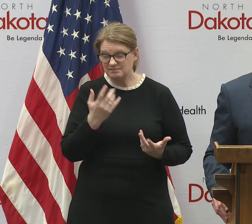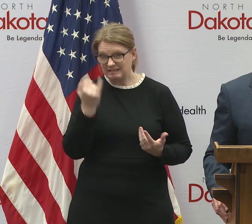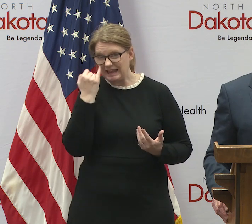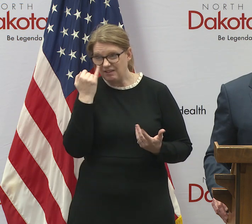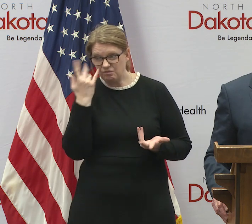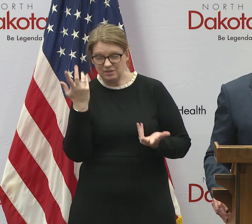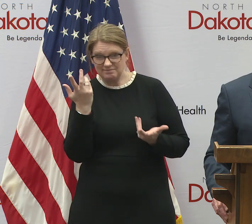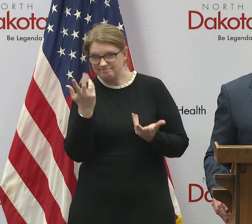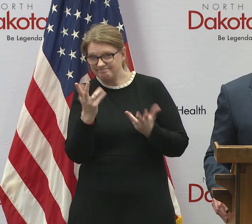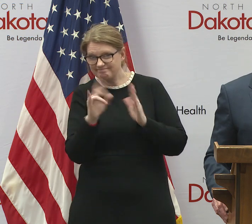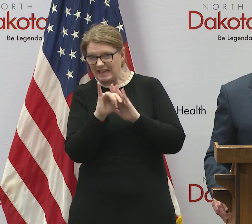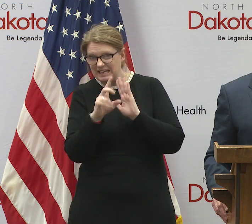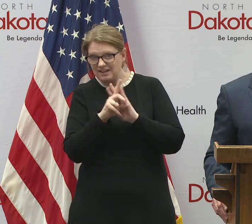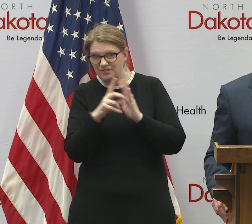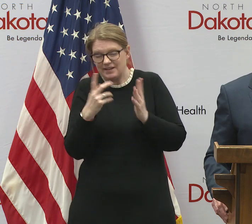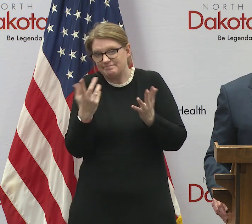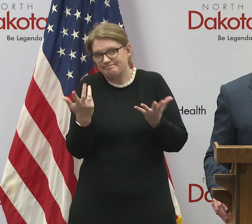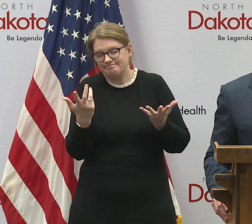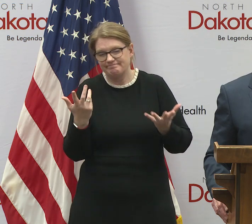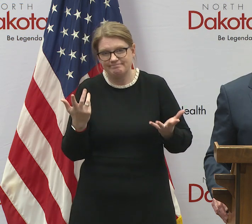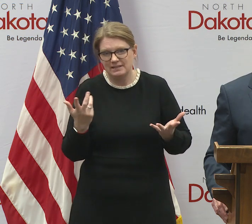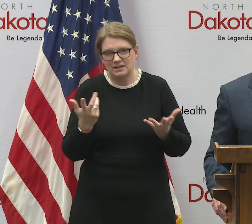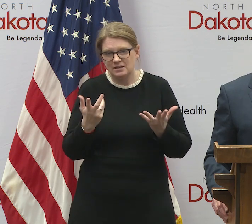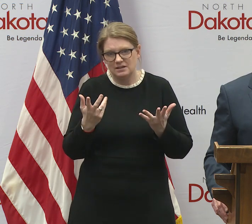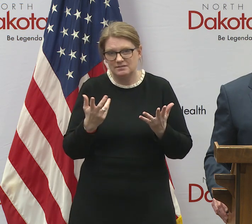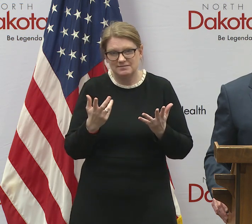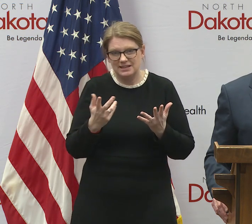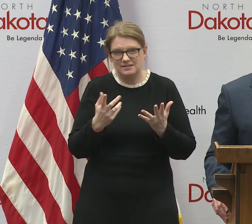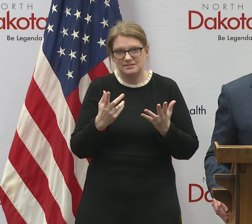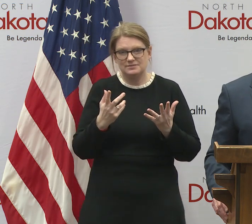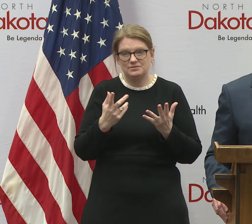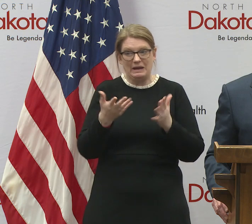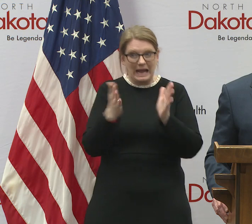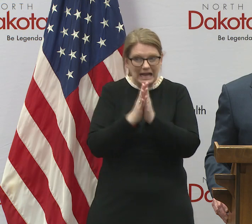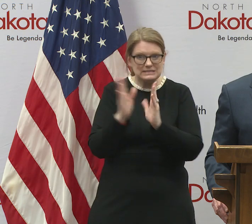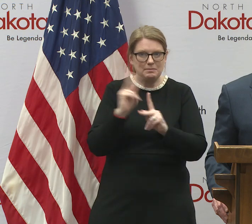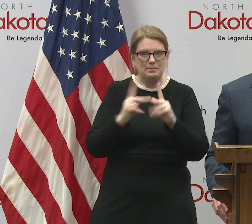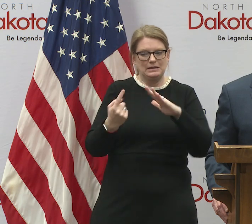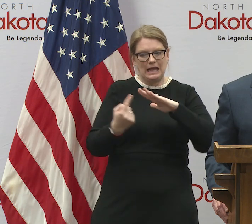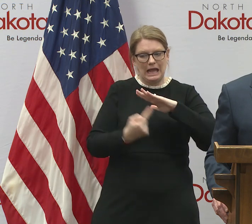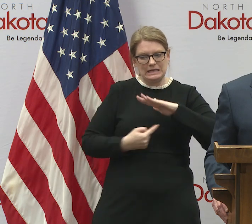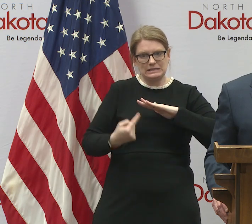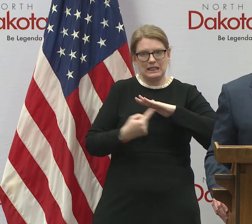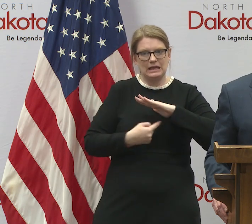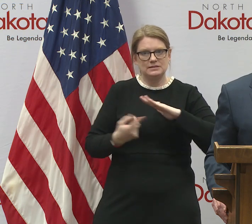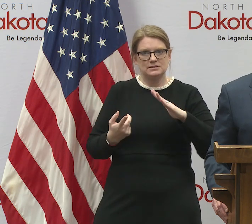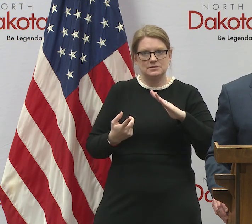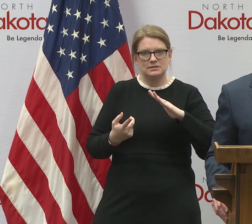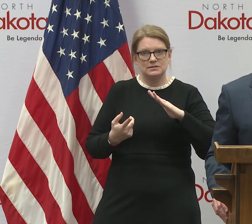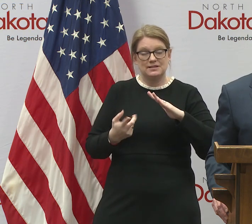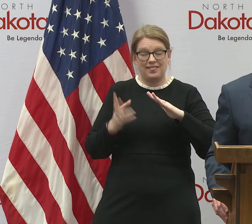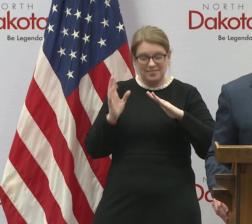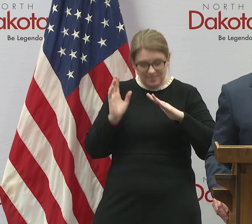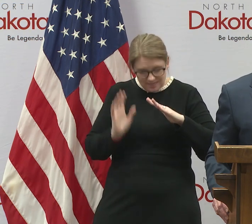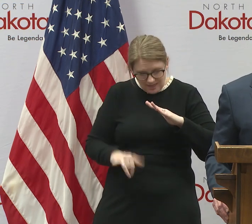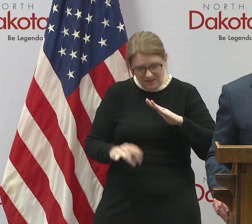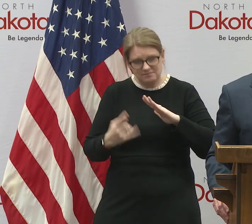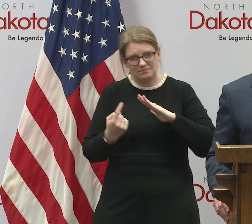identify someone, we're asking people to self-isolate, but isolating can be an indication